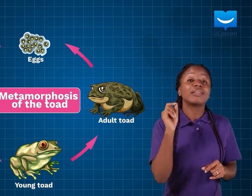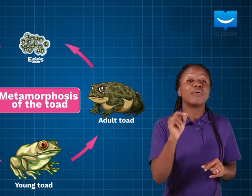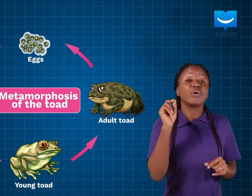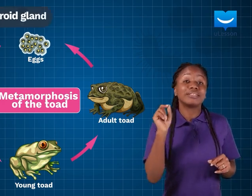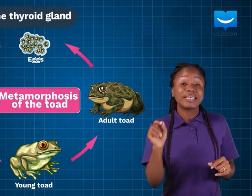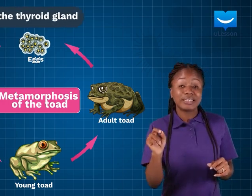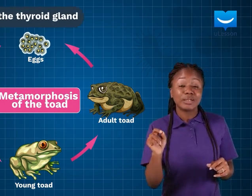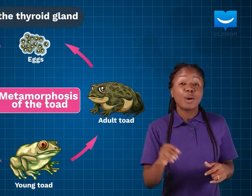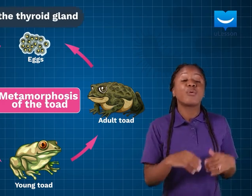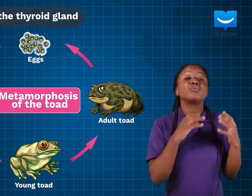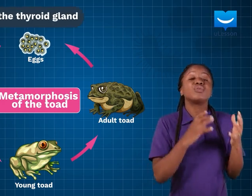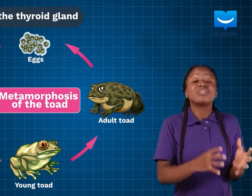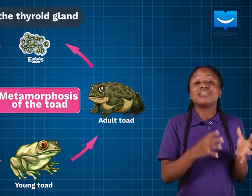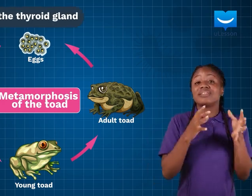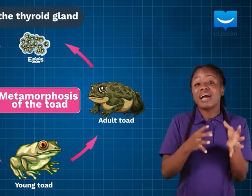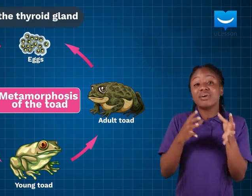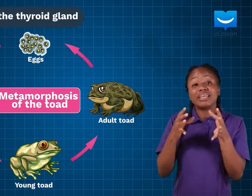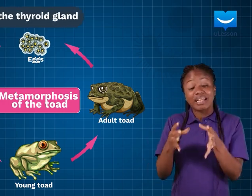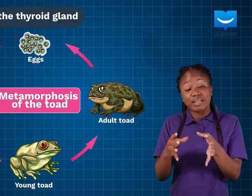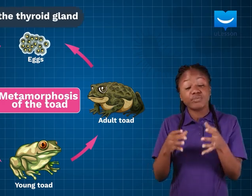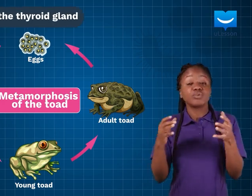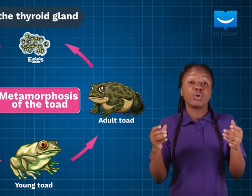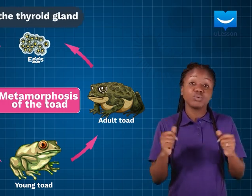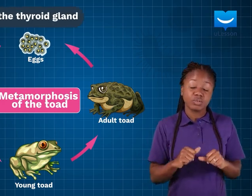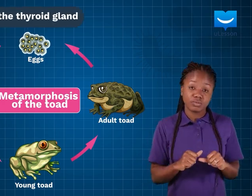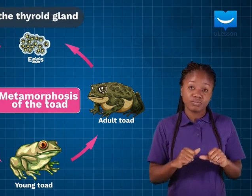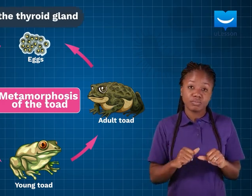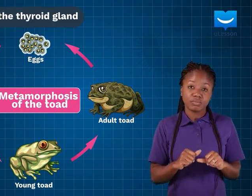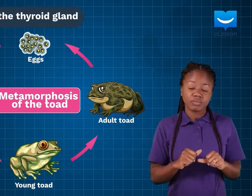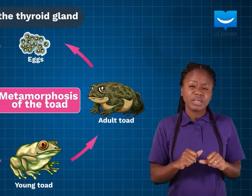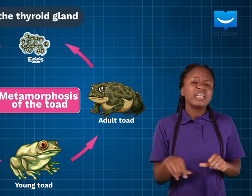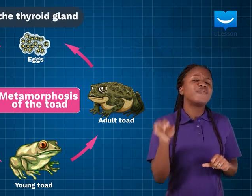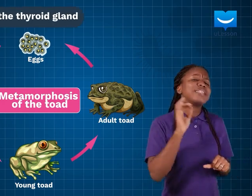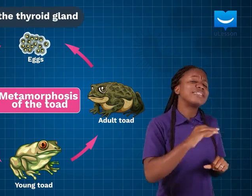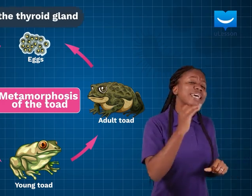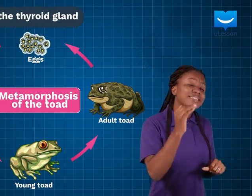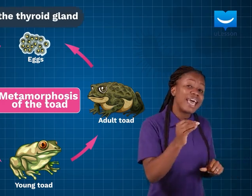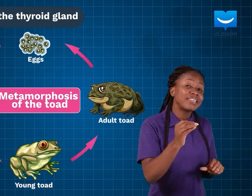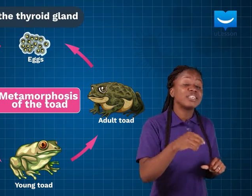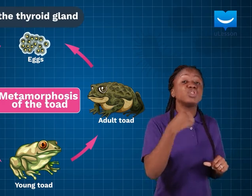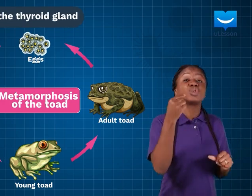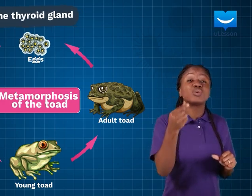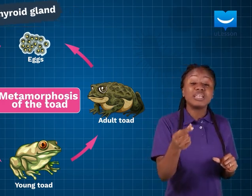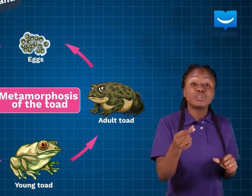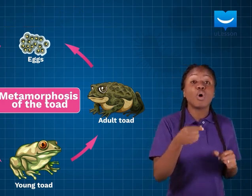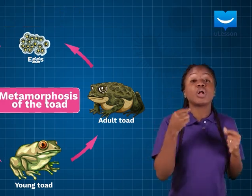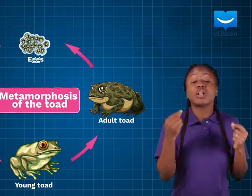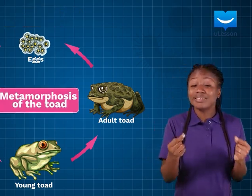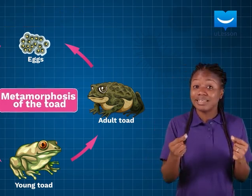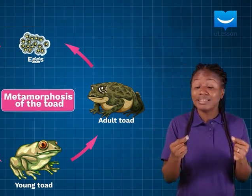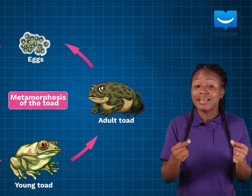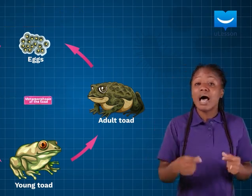hormone thyroxine produced in the thyroid gland of the toads. The fertilized eggs in strings